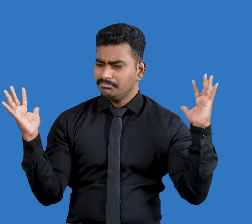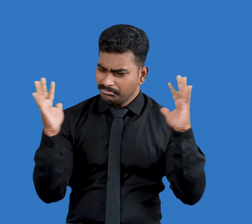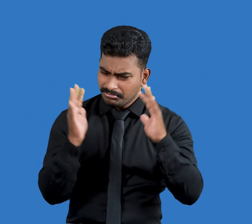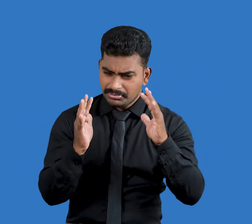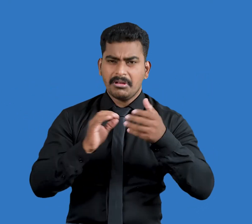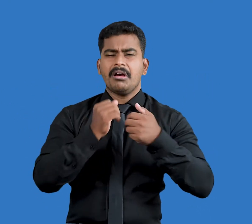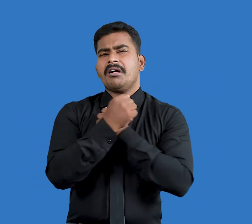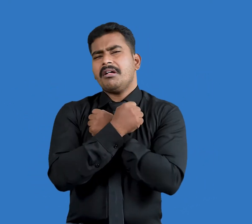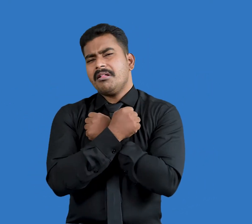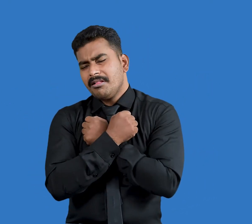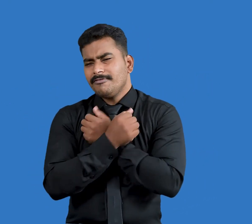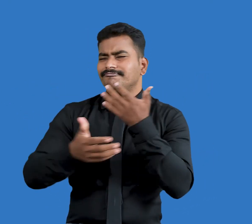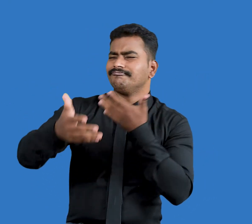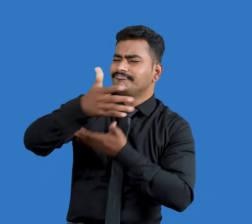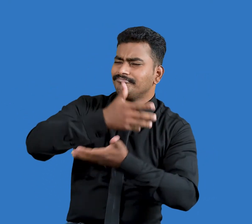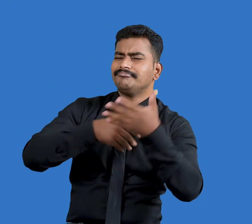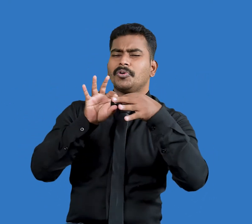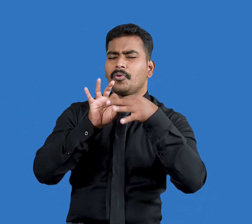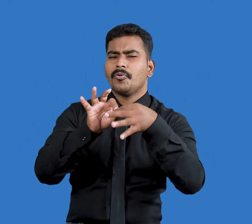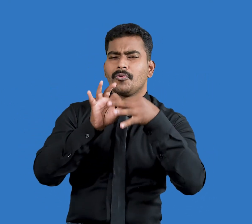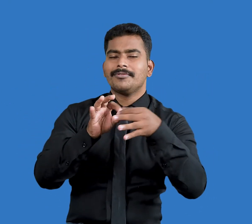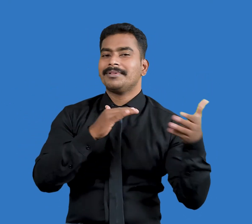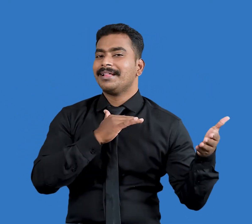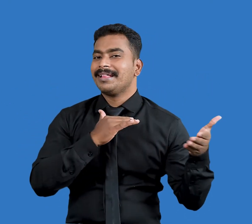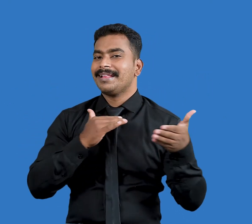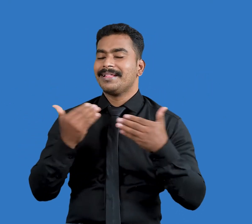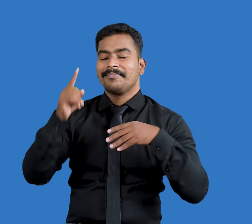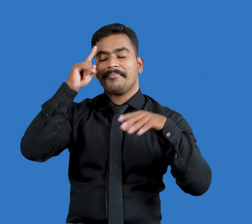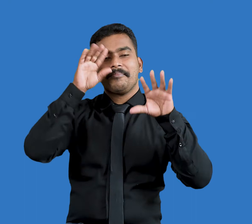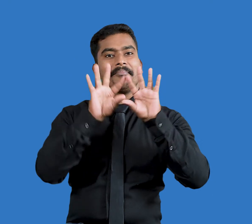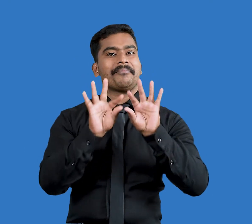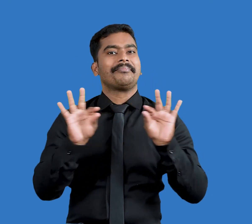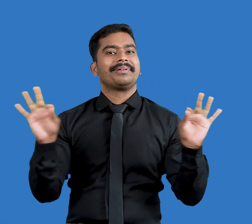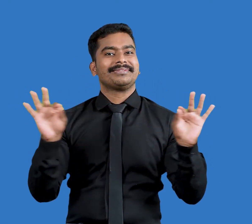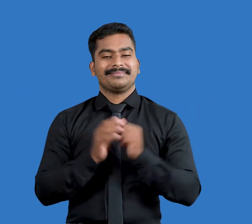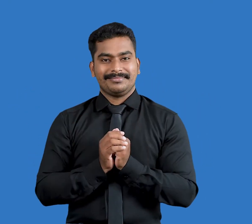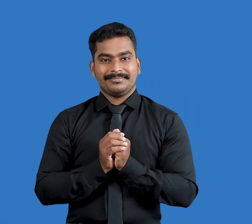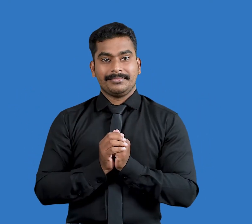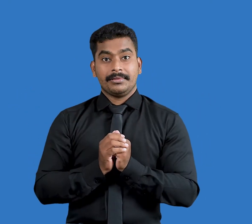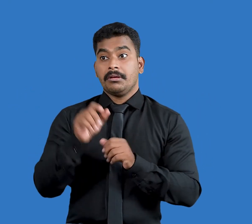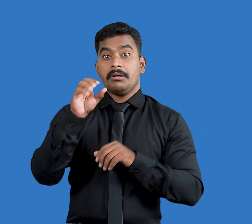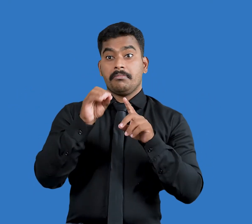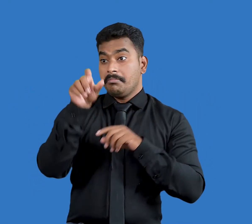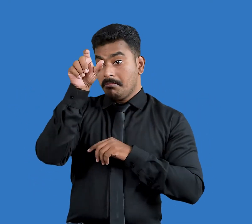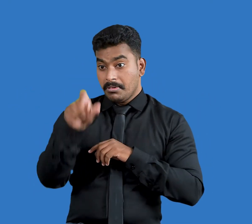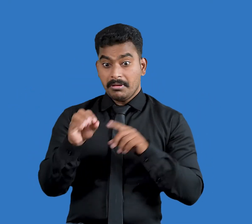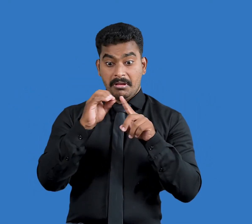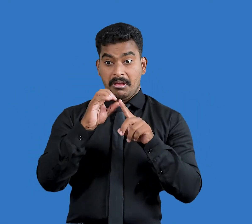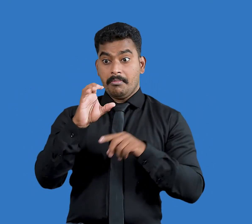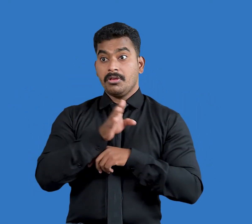surrounded by loved ones, friends, and family. One need not wait till after all curative options are over to